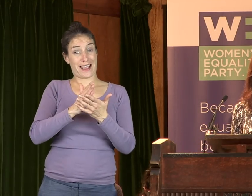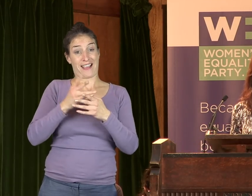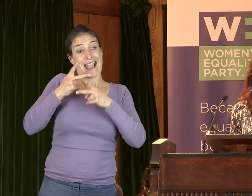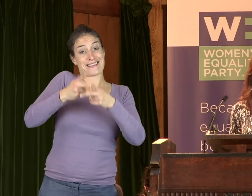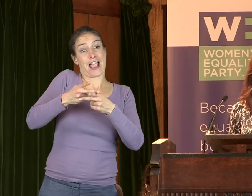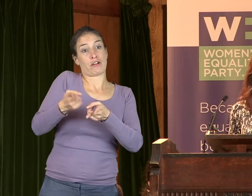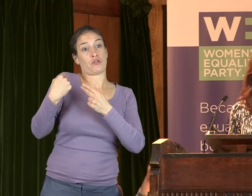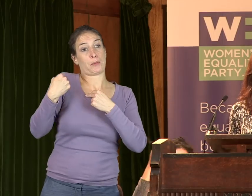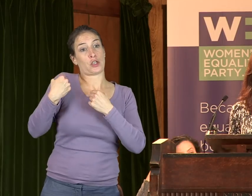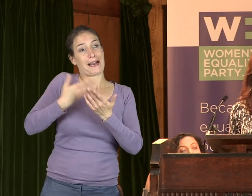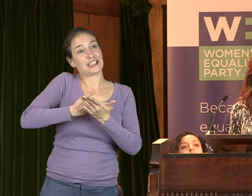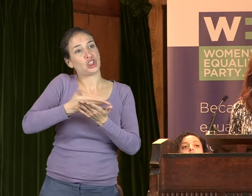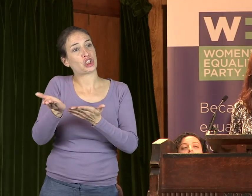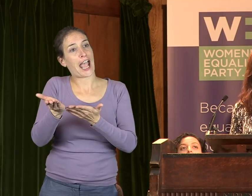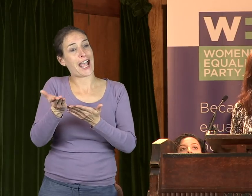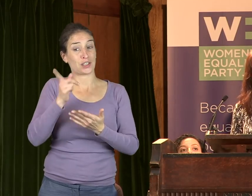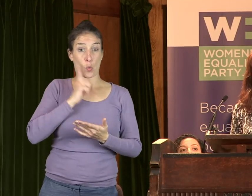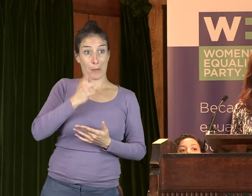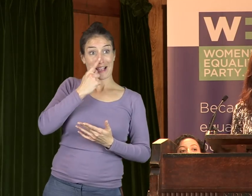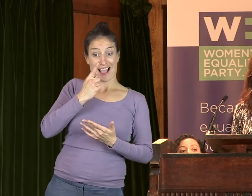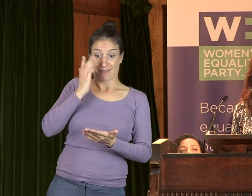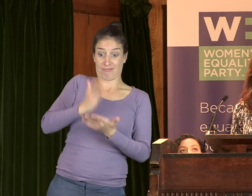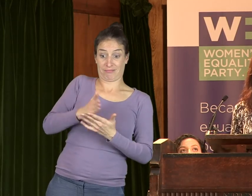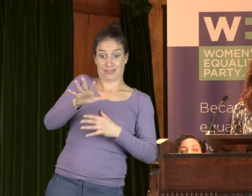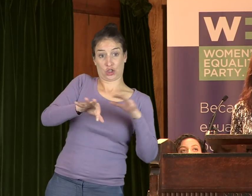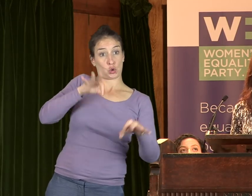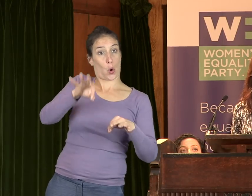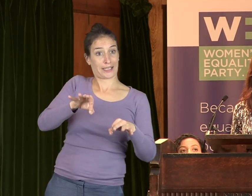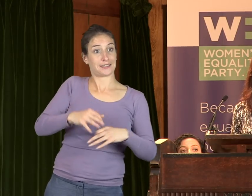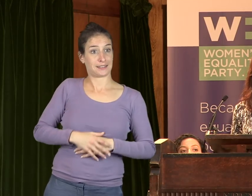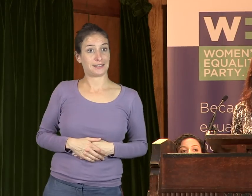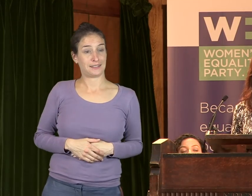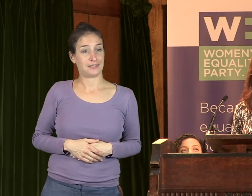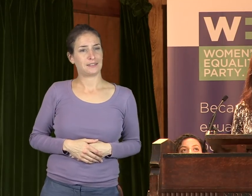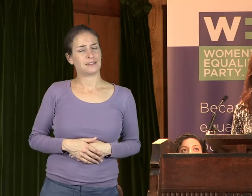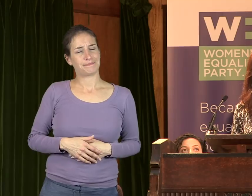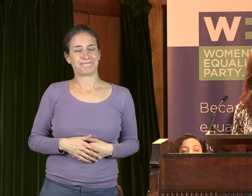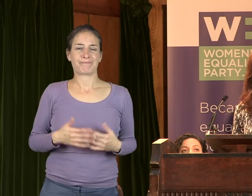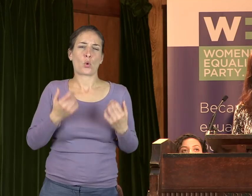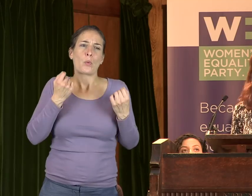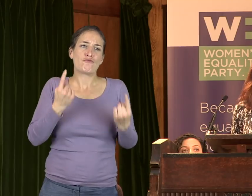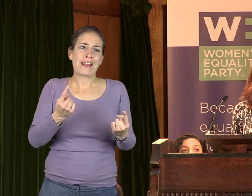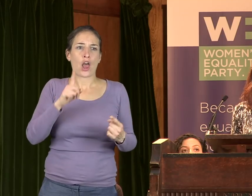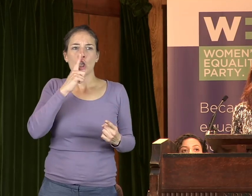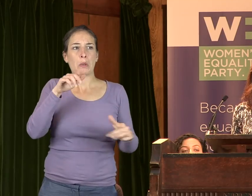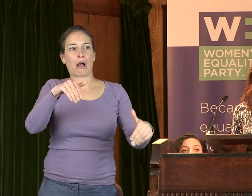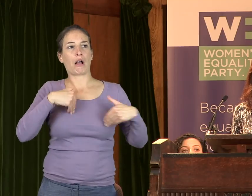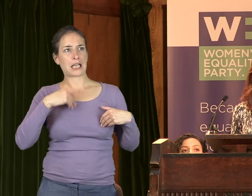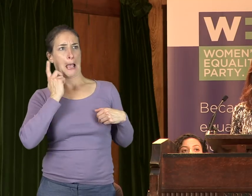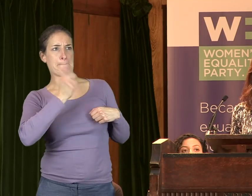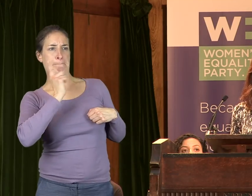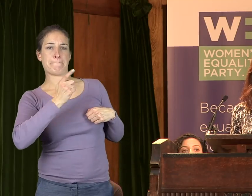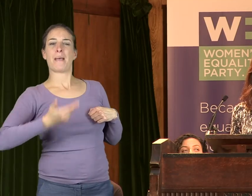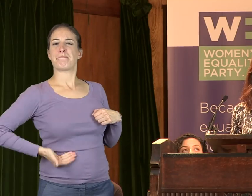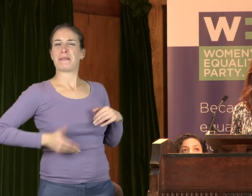choices about their lives. We recognise that we need to take businesses with us and work with them, not just lecture